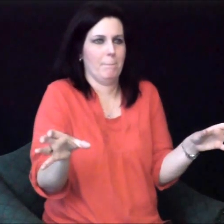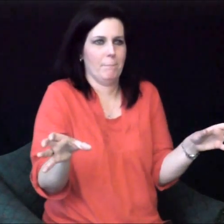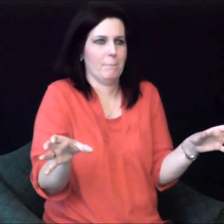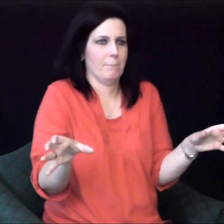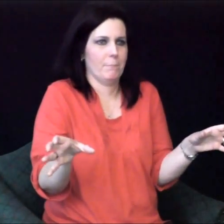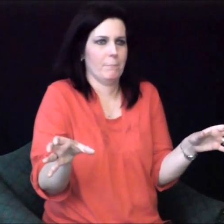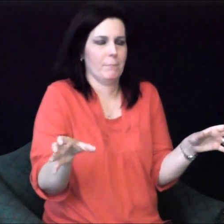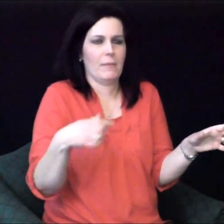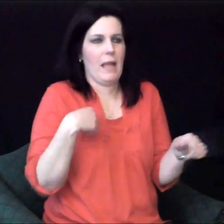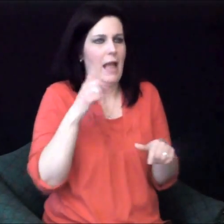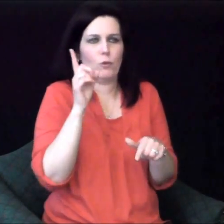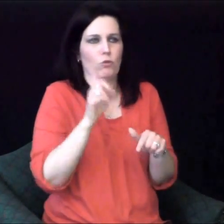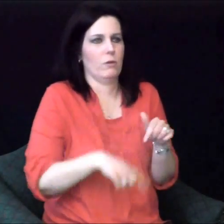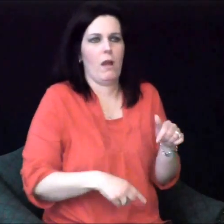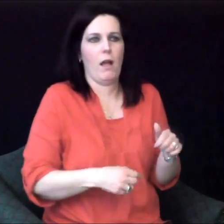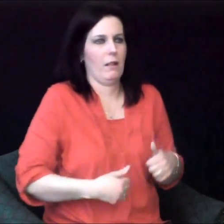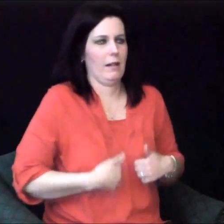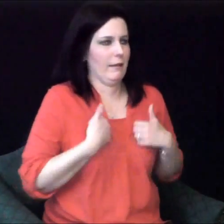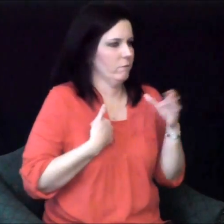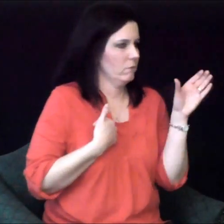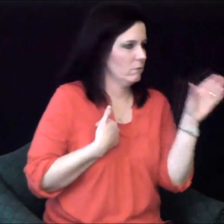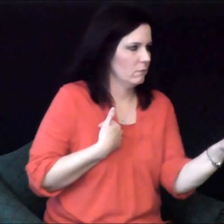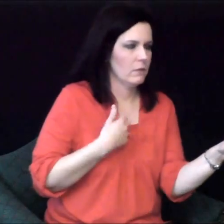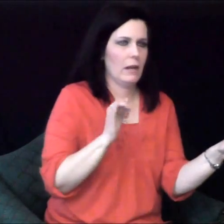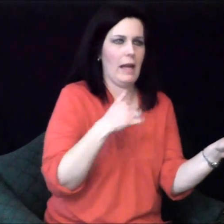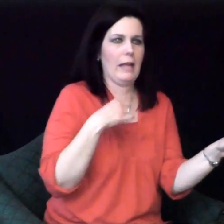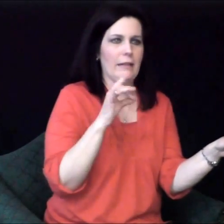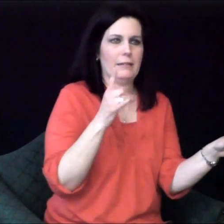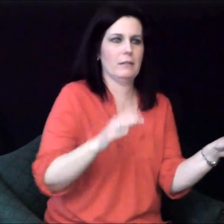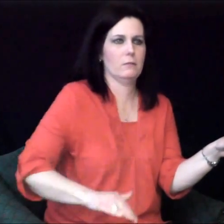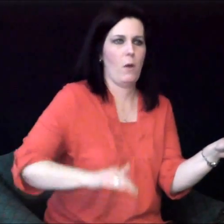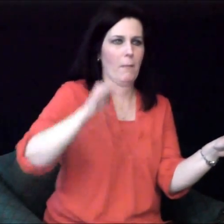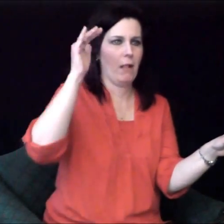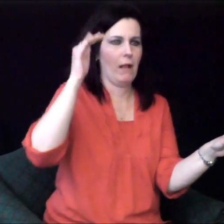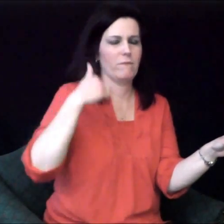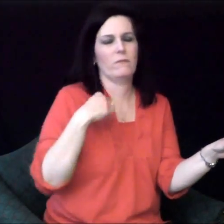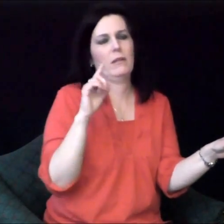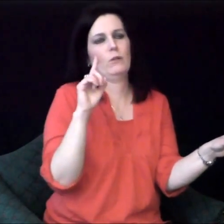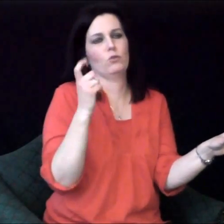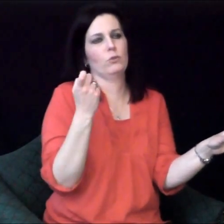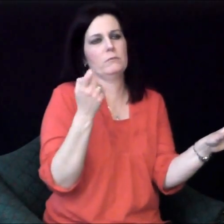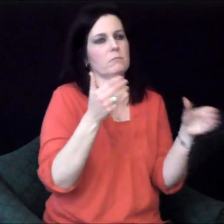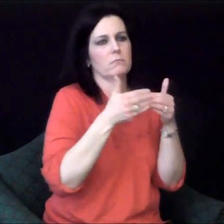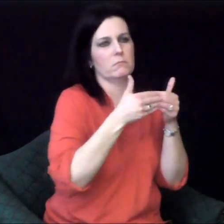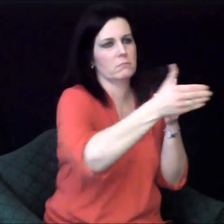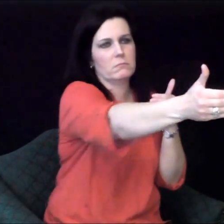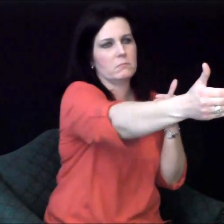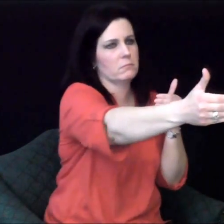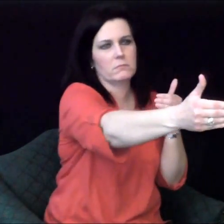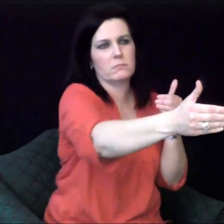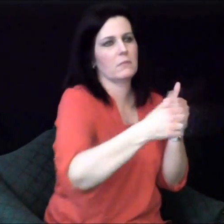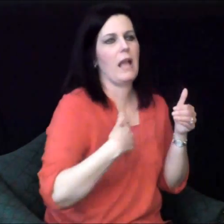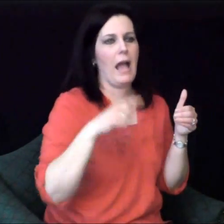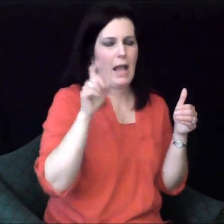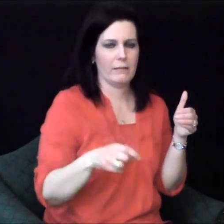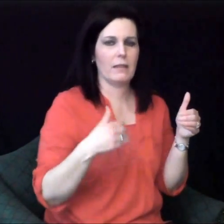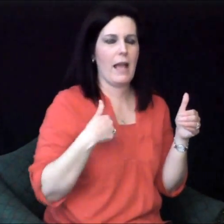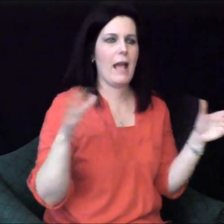them both. I could not live like I did growing up. I just couldn't live that way anymore. I had